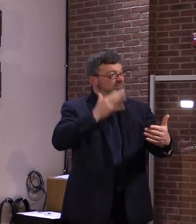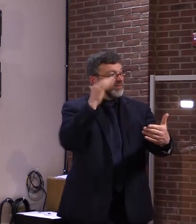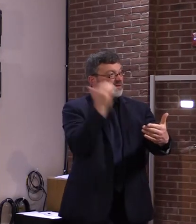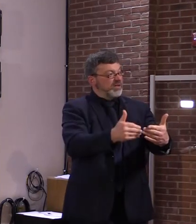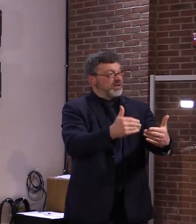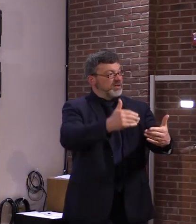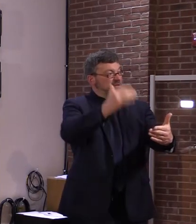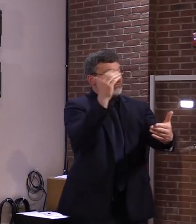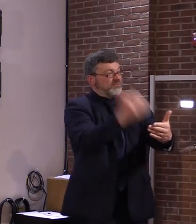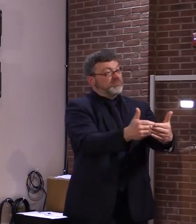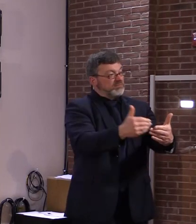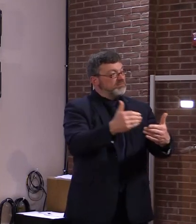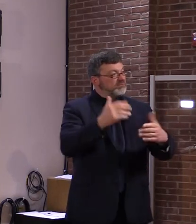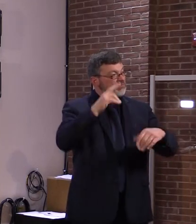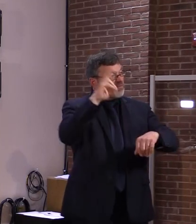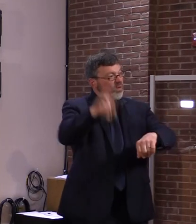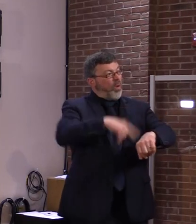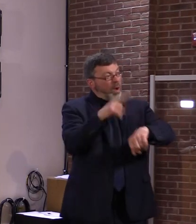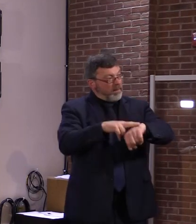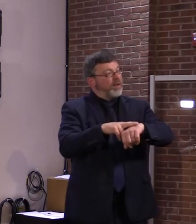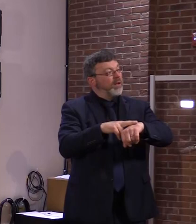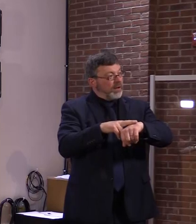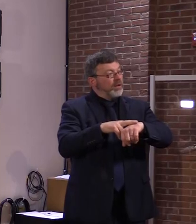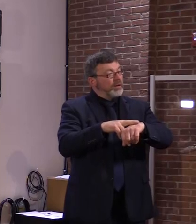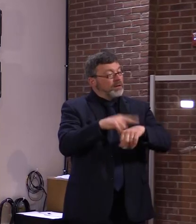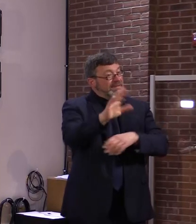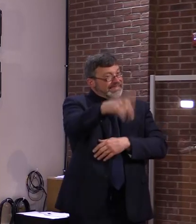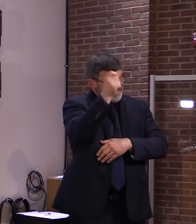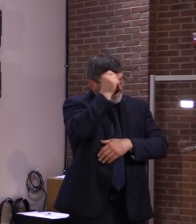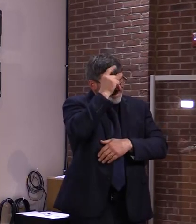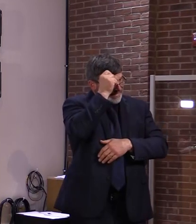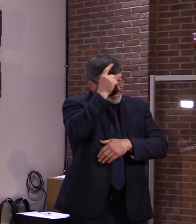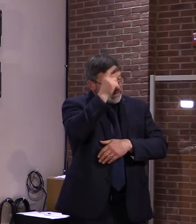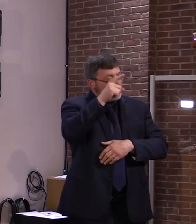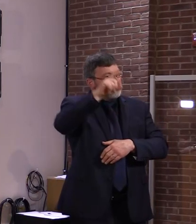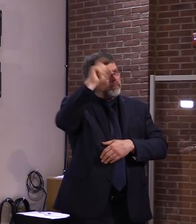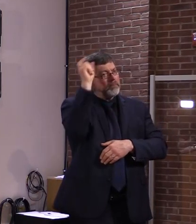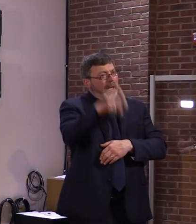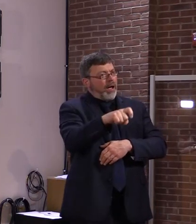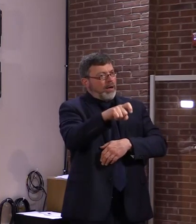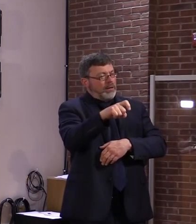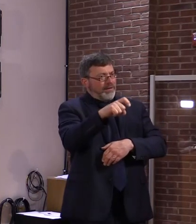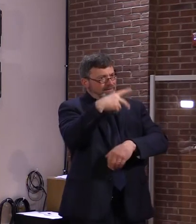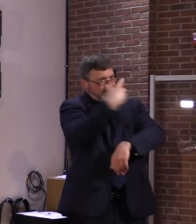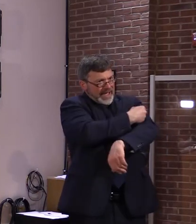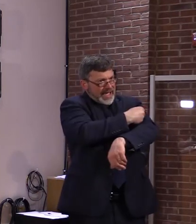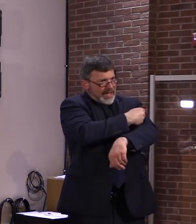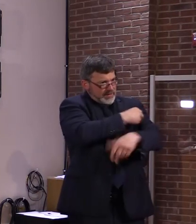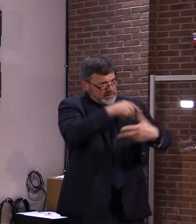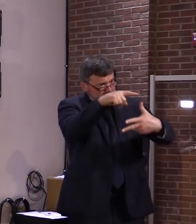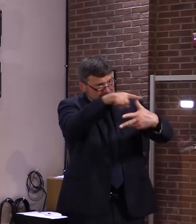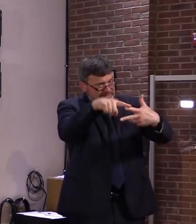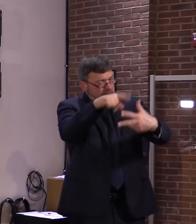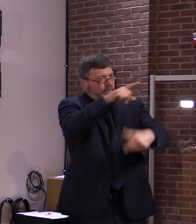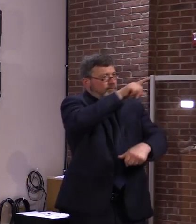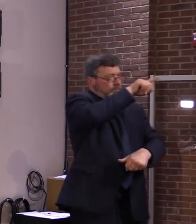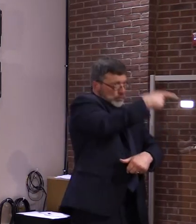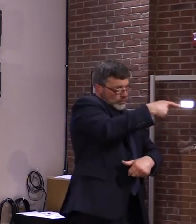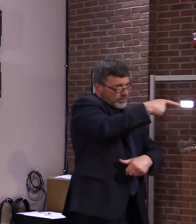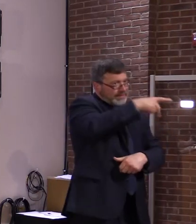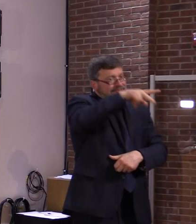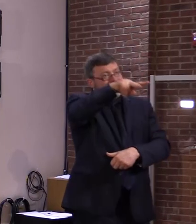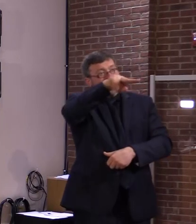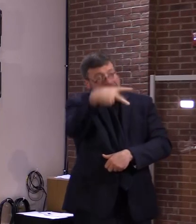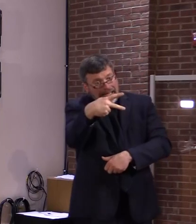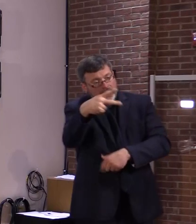passed since your final dose. This is important. Anything less than that means you need to continue to keep taking